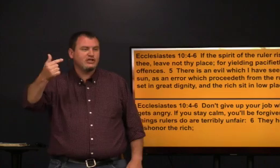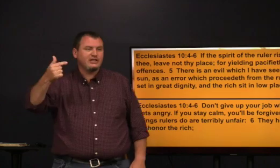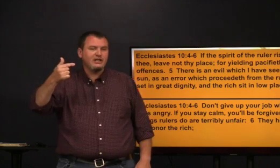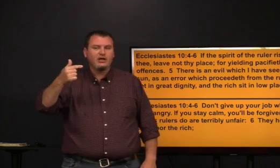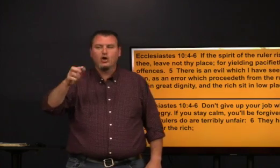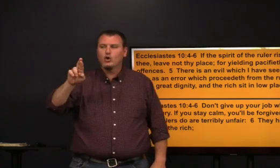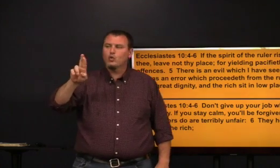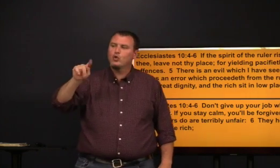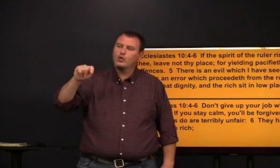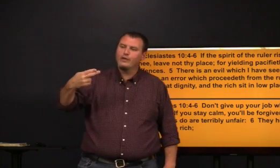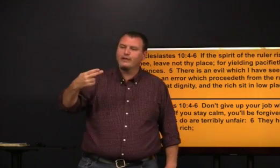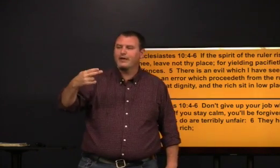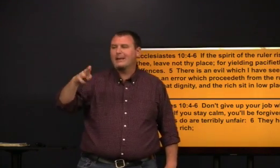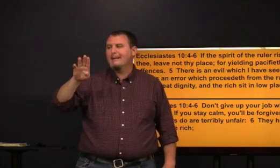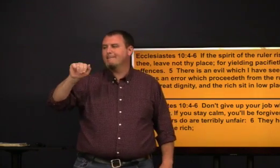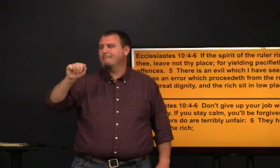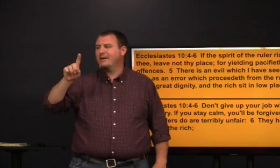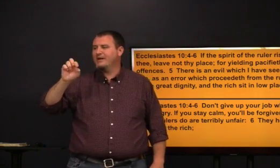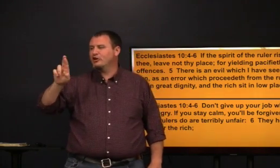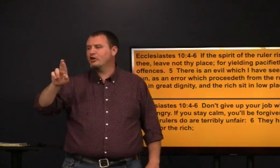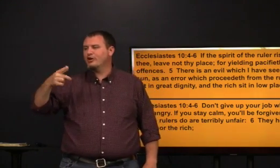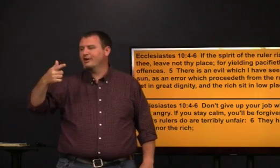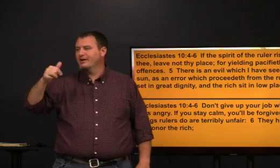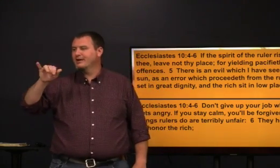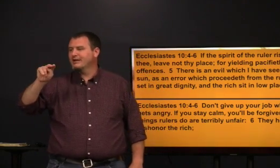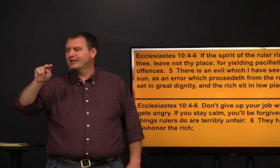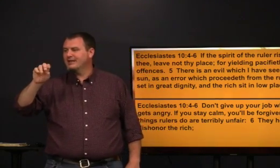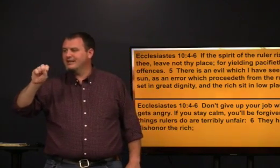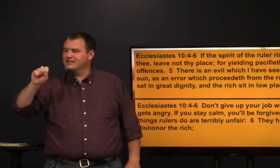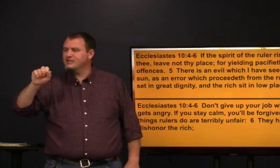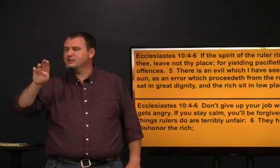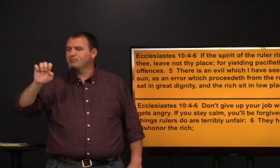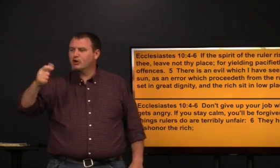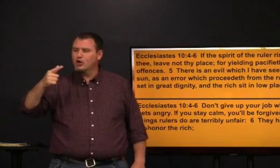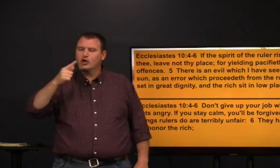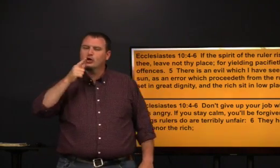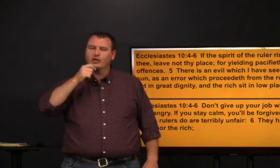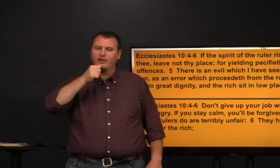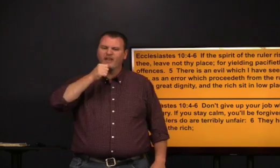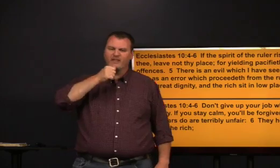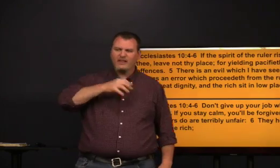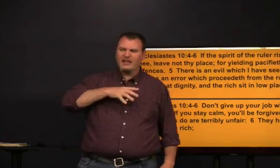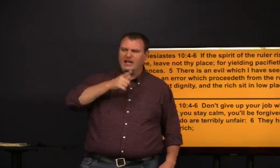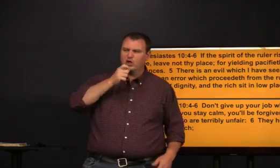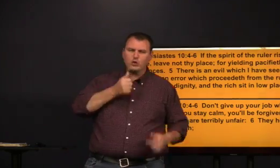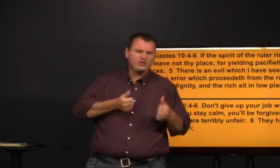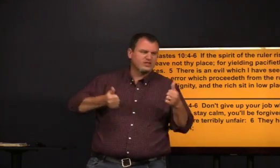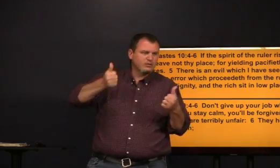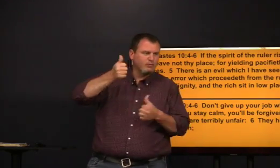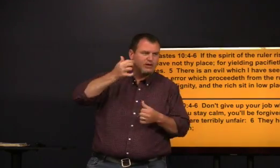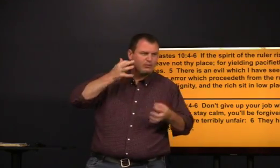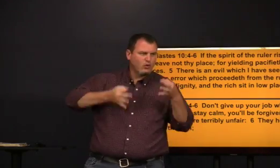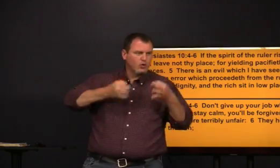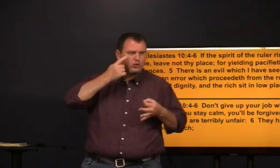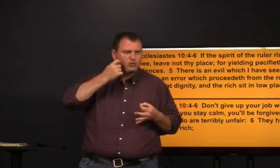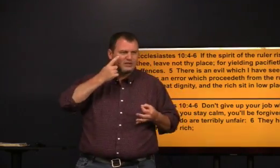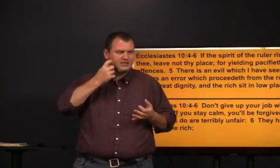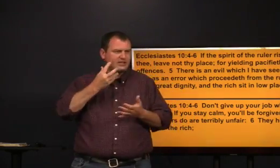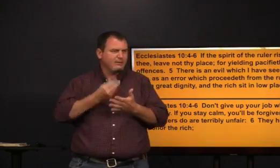RBG, Ruth Bader Ginsburg, the lady who was Supreme Court, who recently